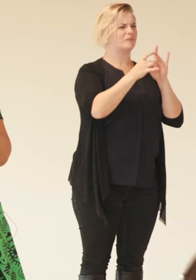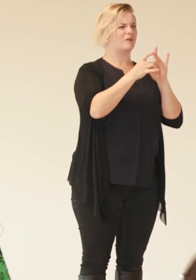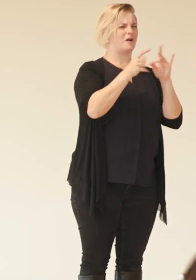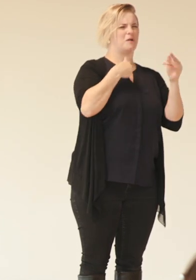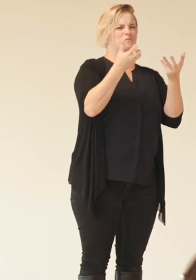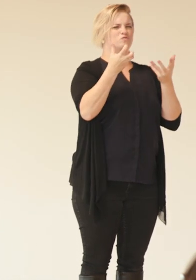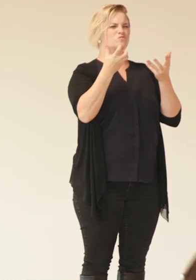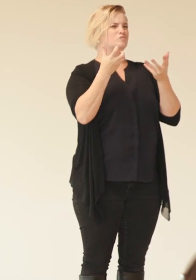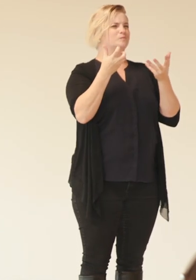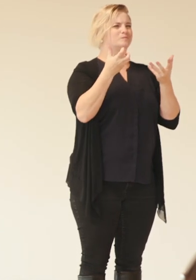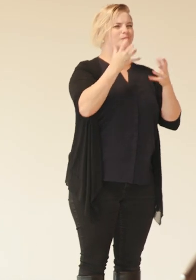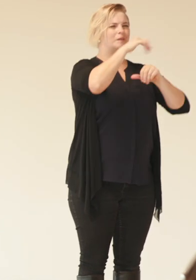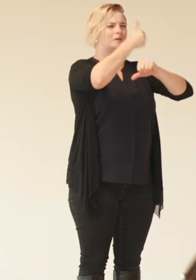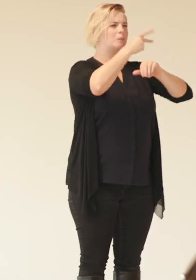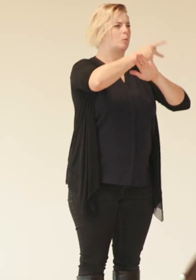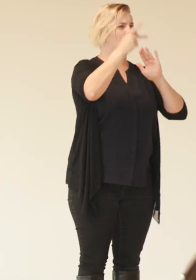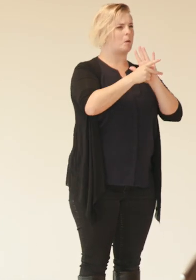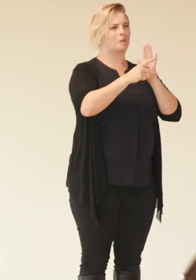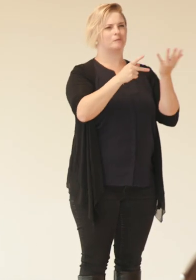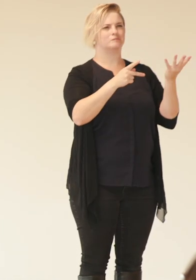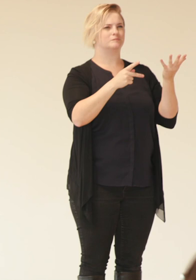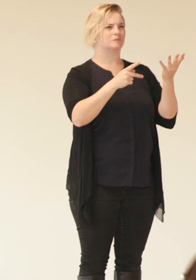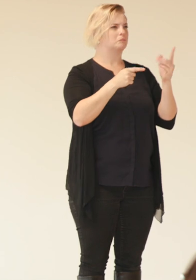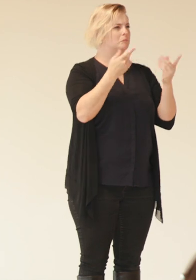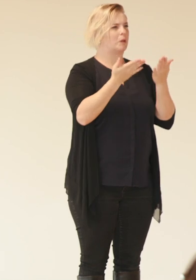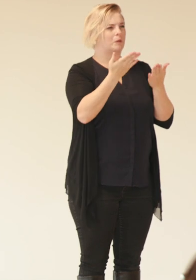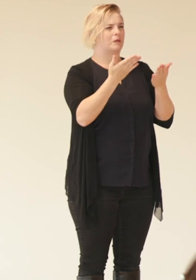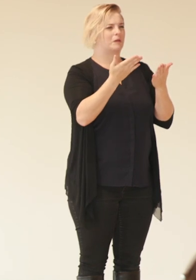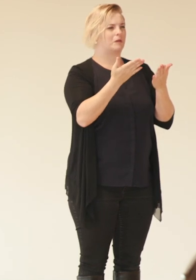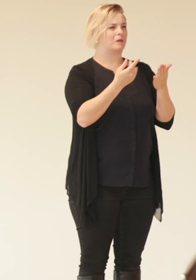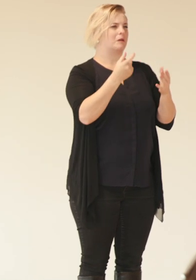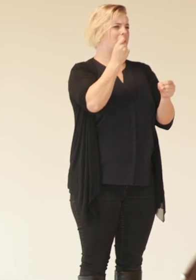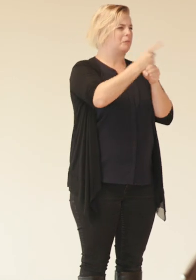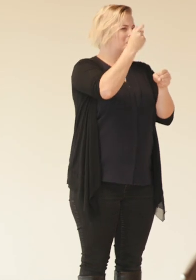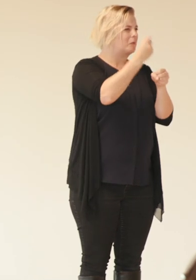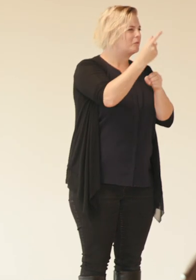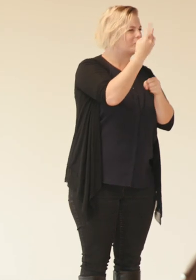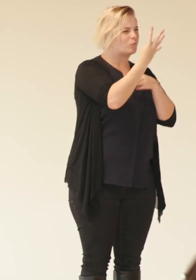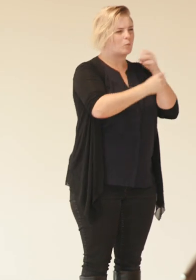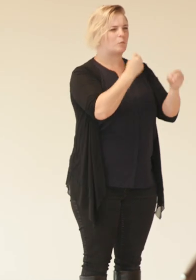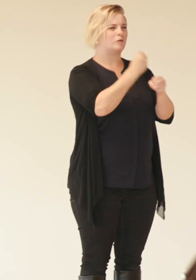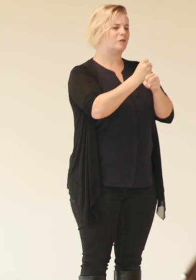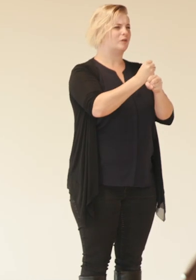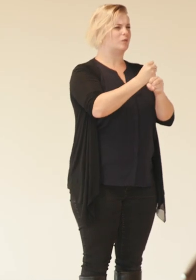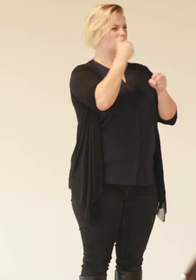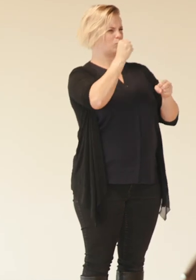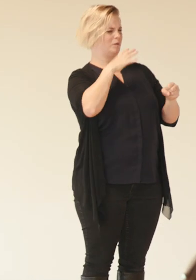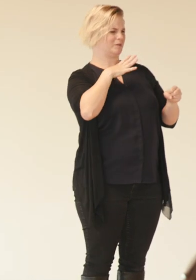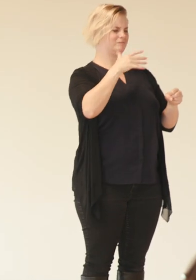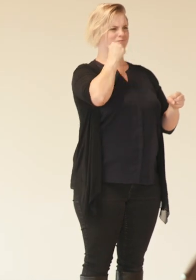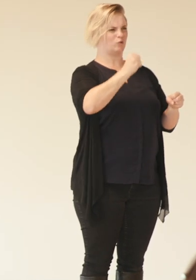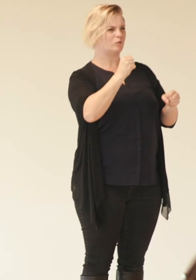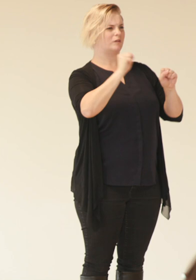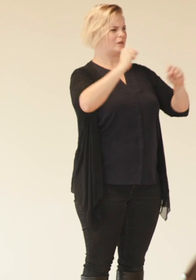for 4 years, girls and women come together and they support each other. And also at the end of this year, then there is